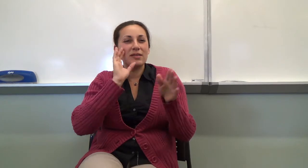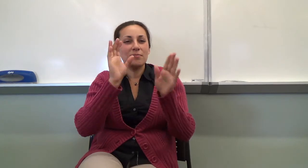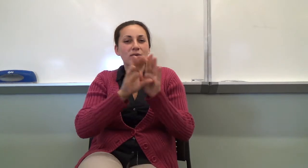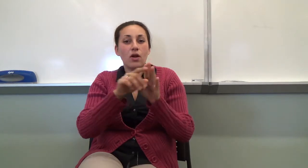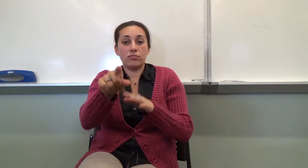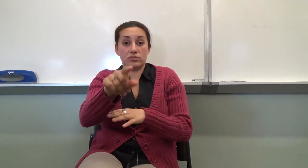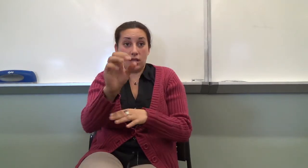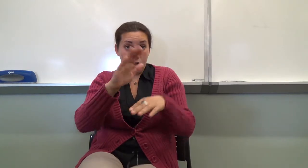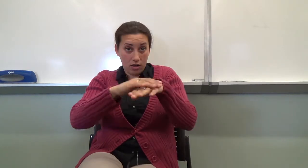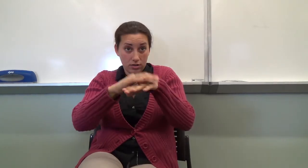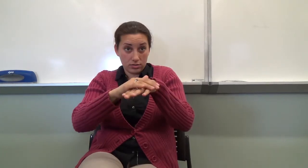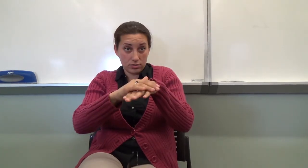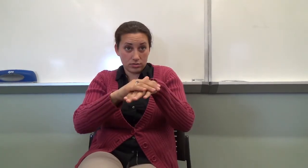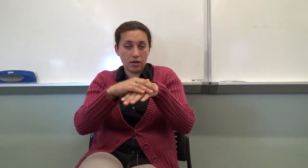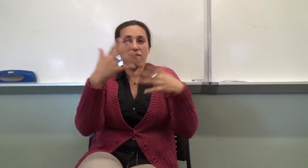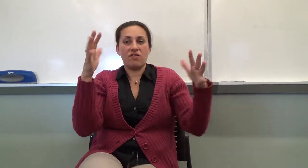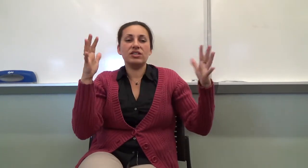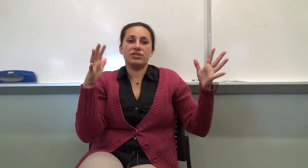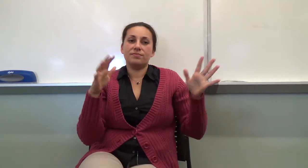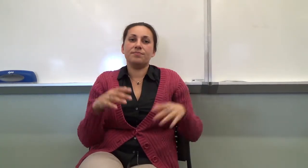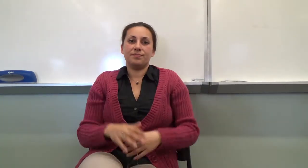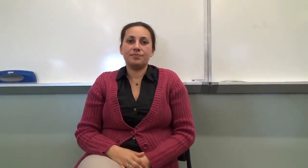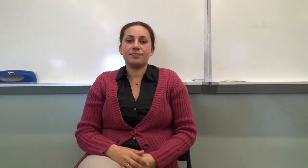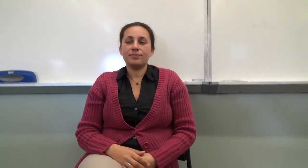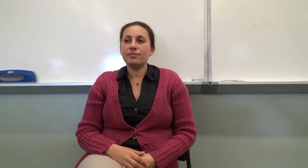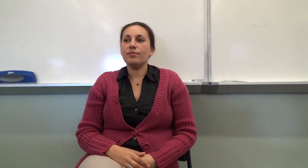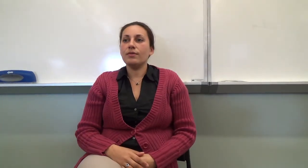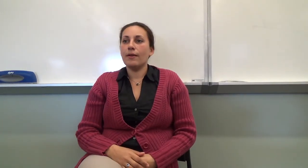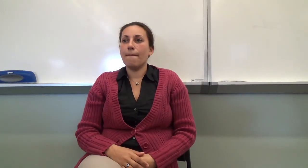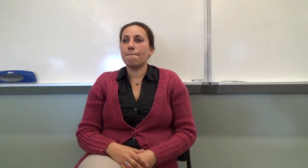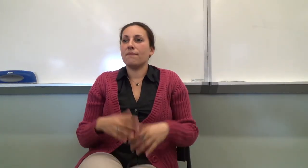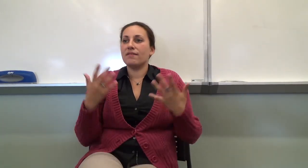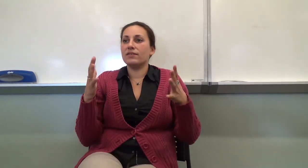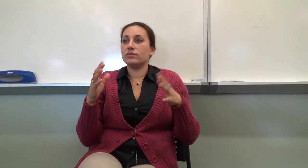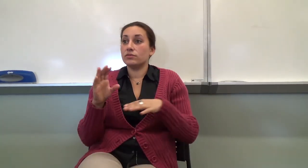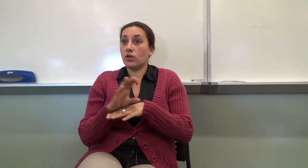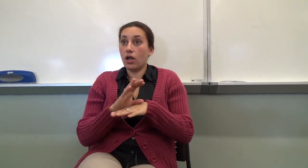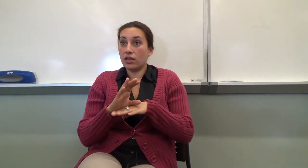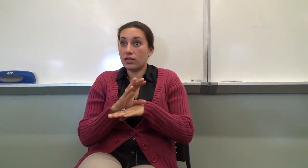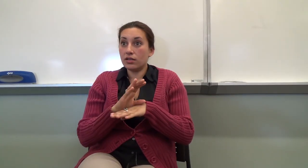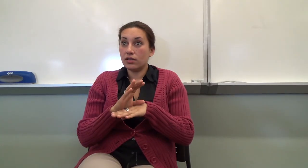Saturday.